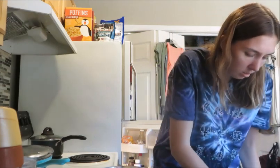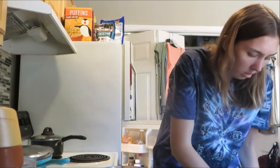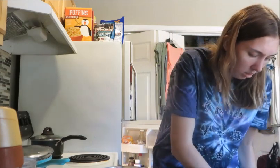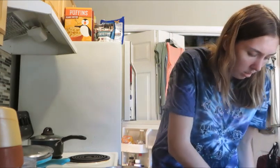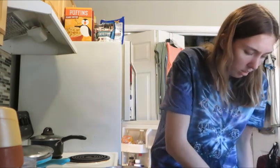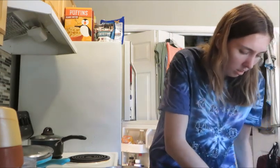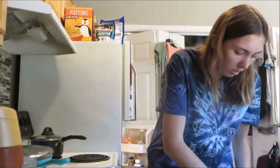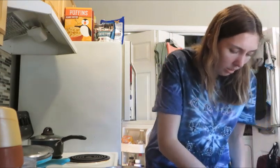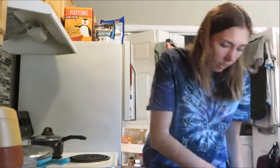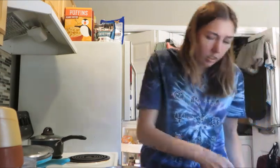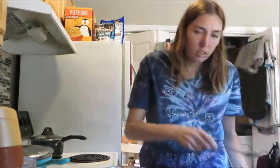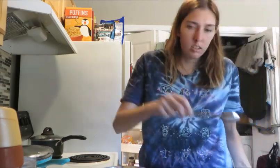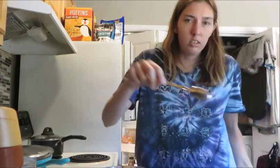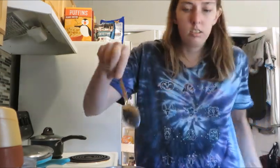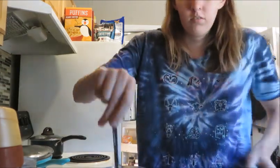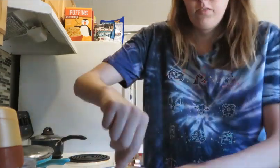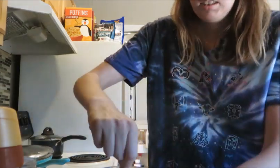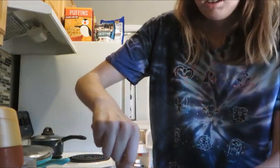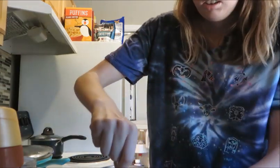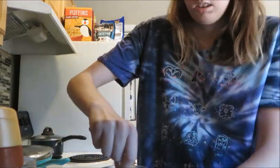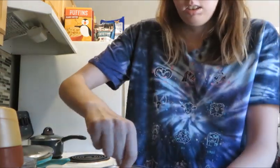use this guy.